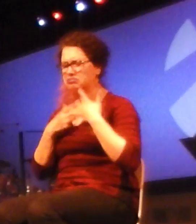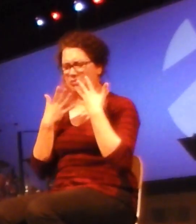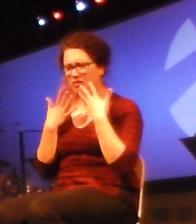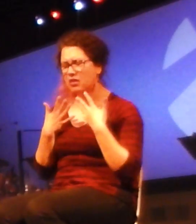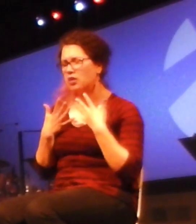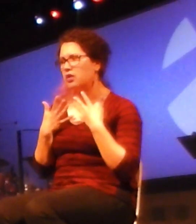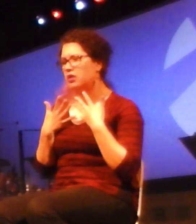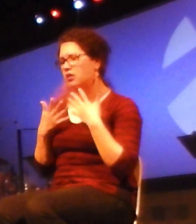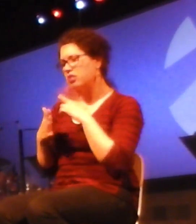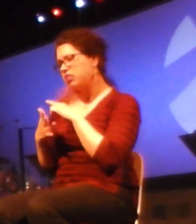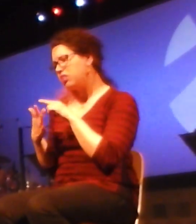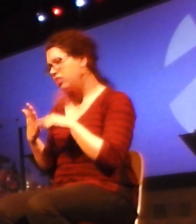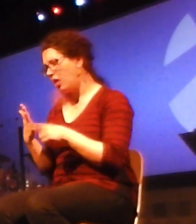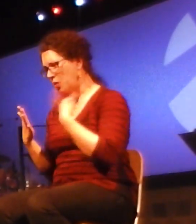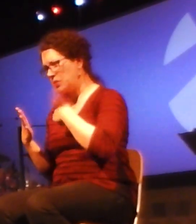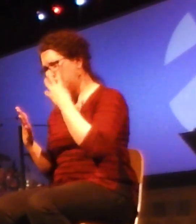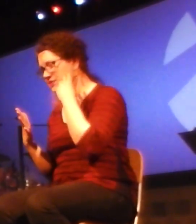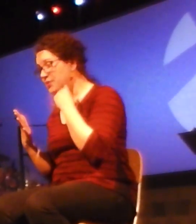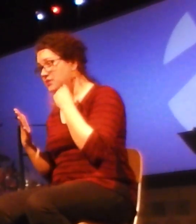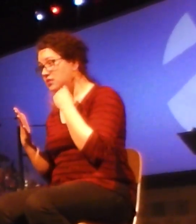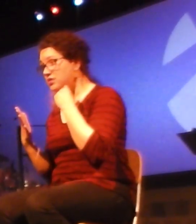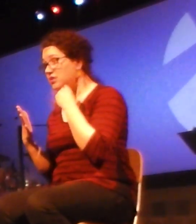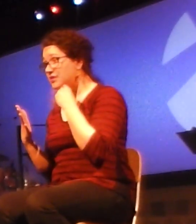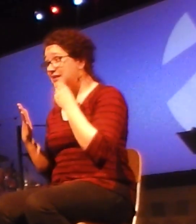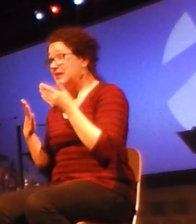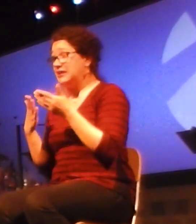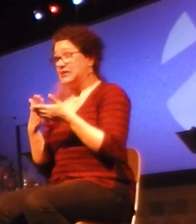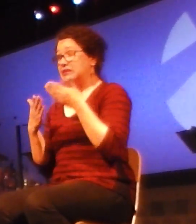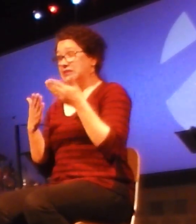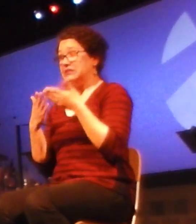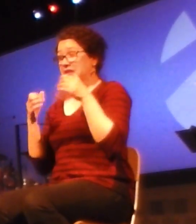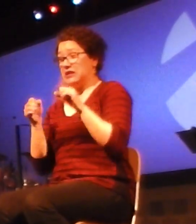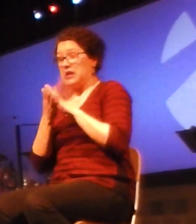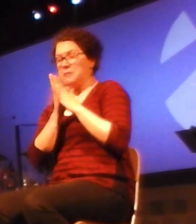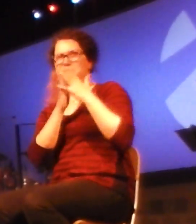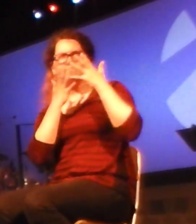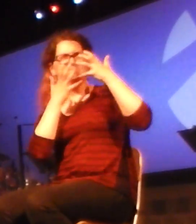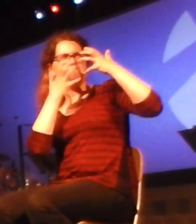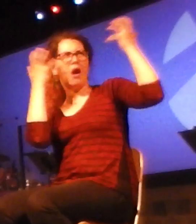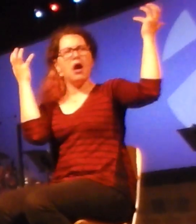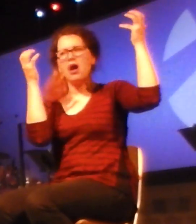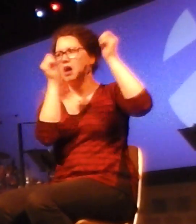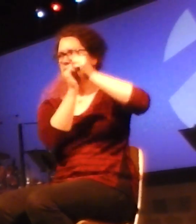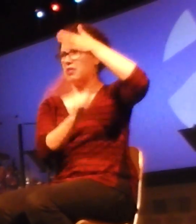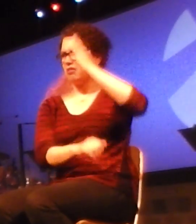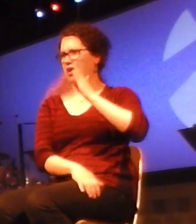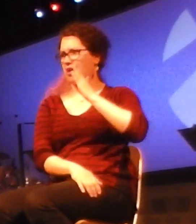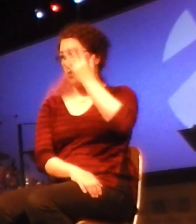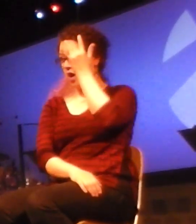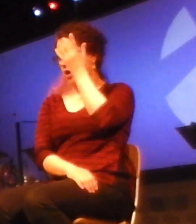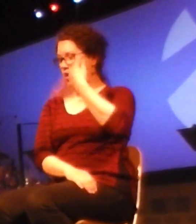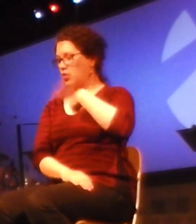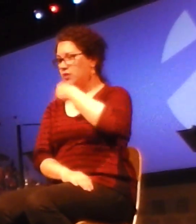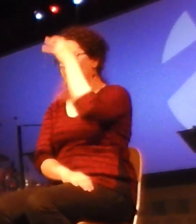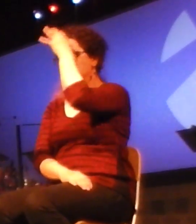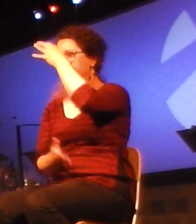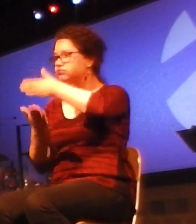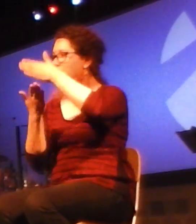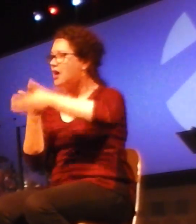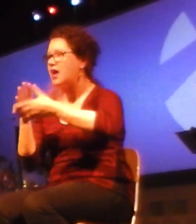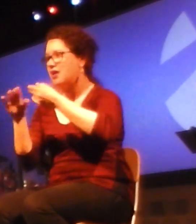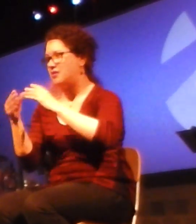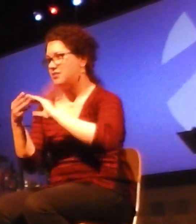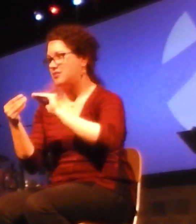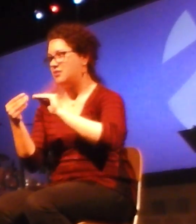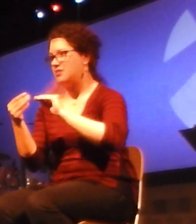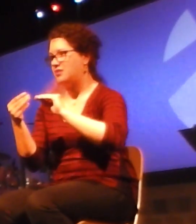can easily become angry at God because we just don't know the end of the story. And we become angry